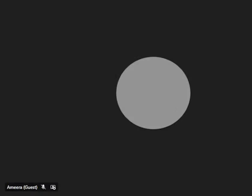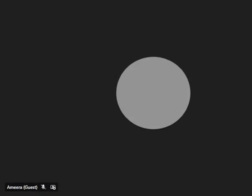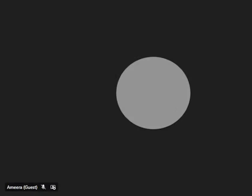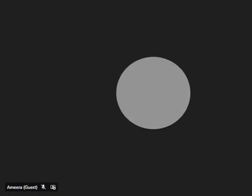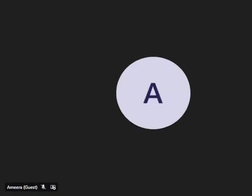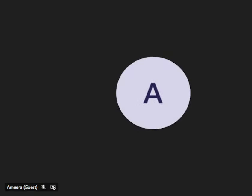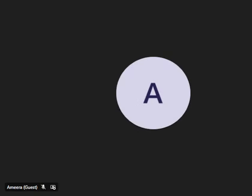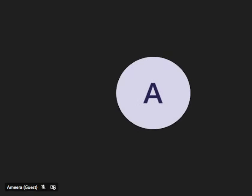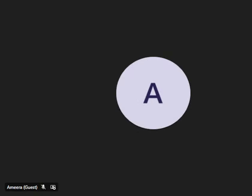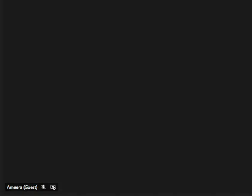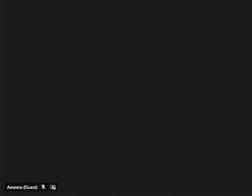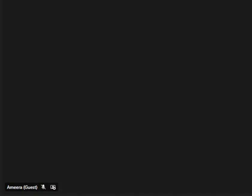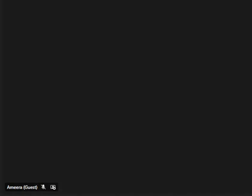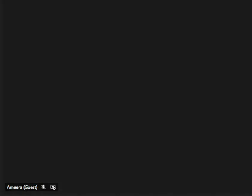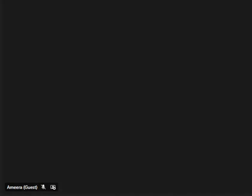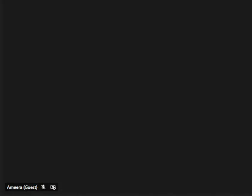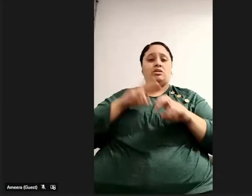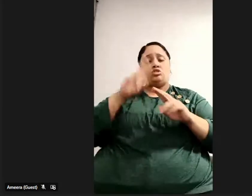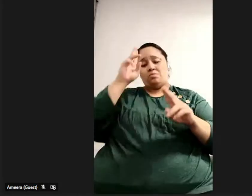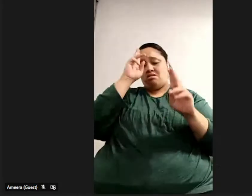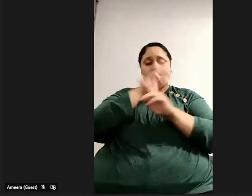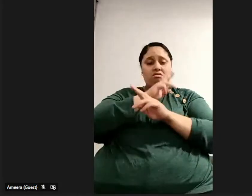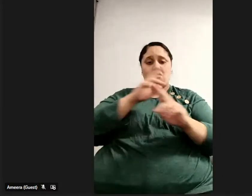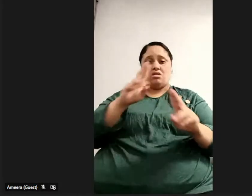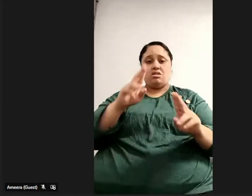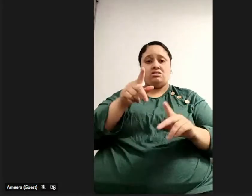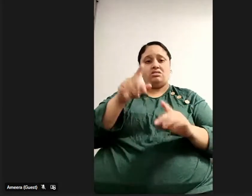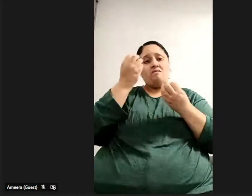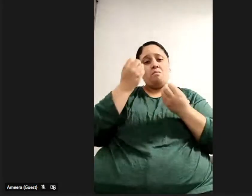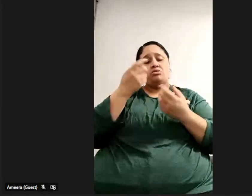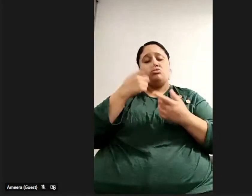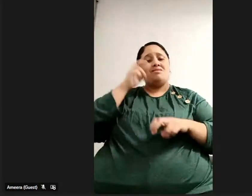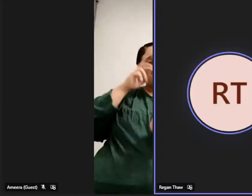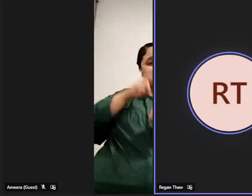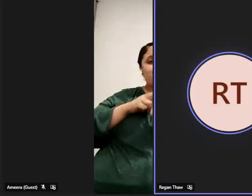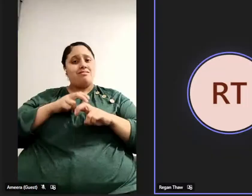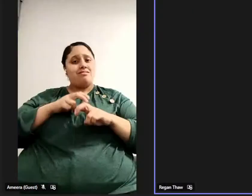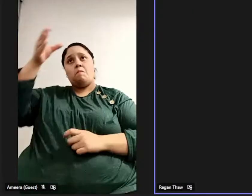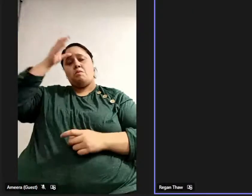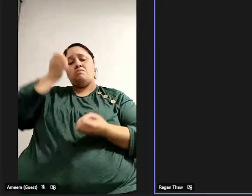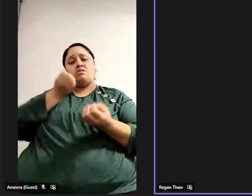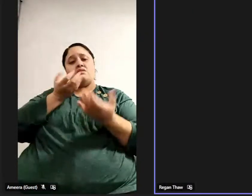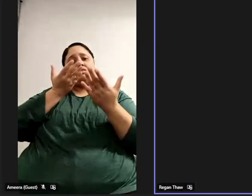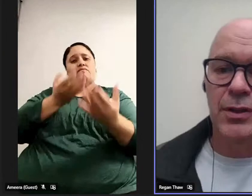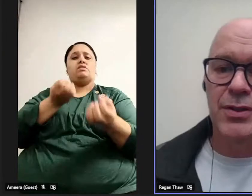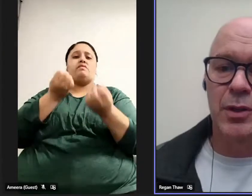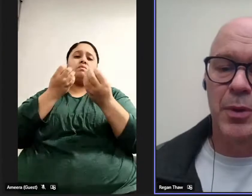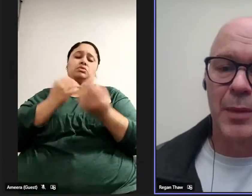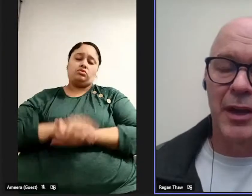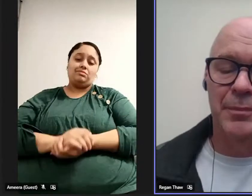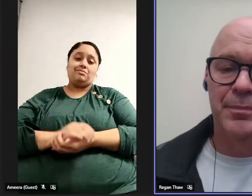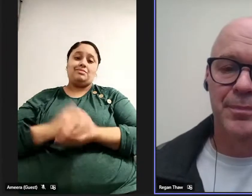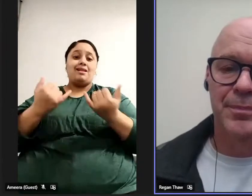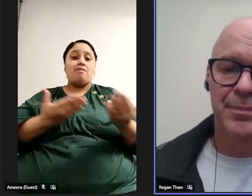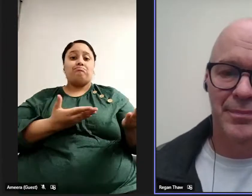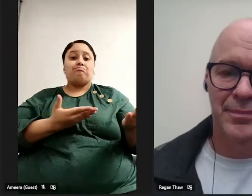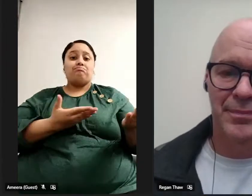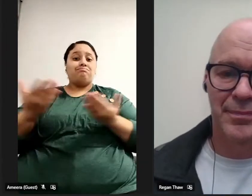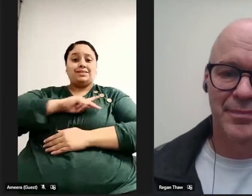to be honest and we need this insight from the experts. I'll now hand over to the Premier. Very good afternoon to you,